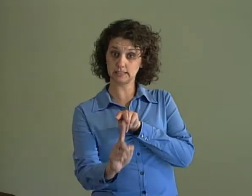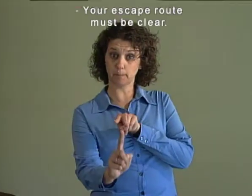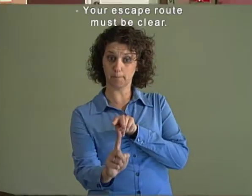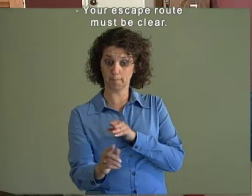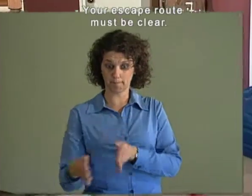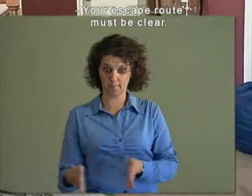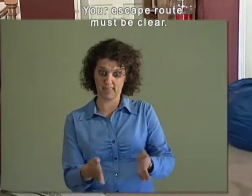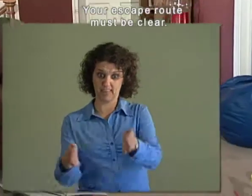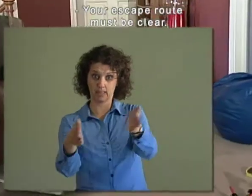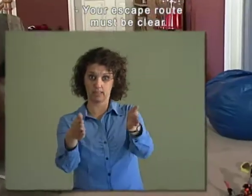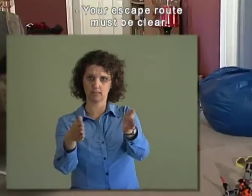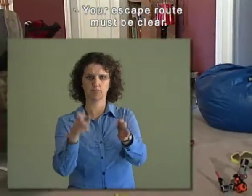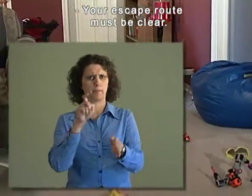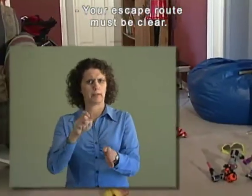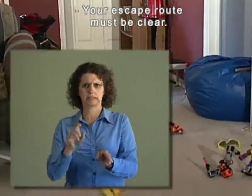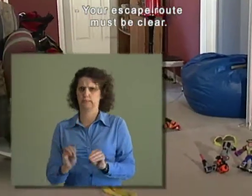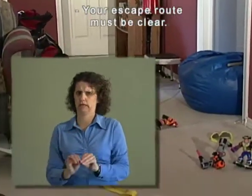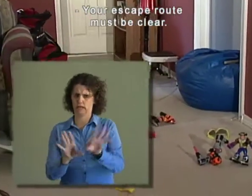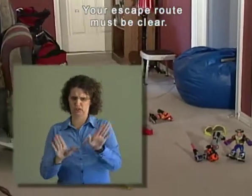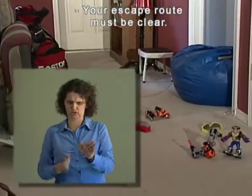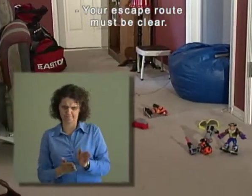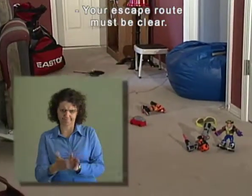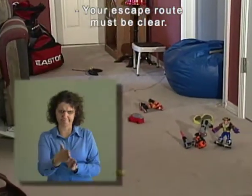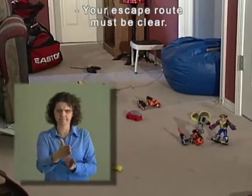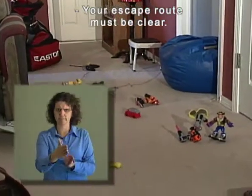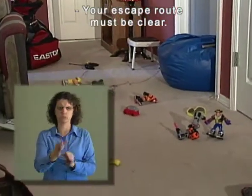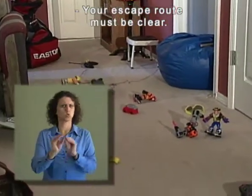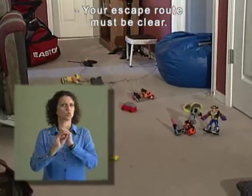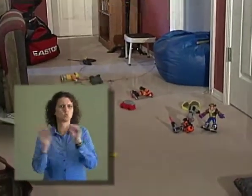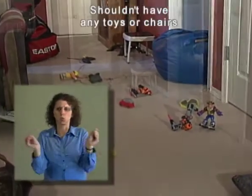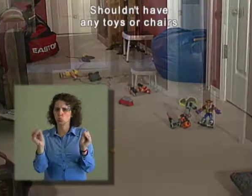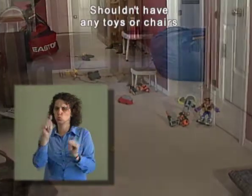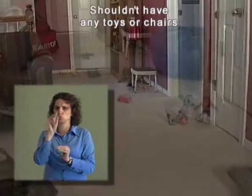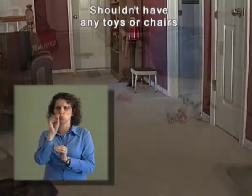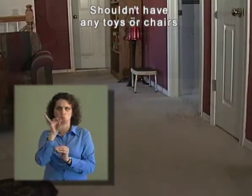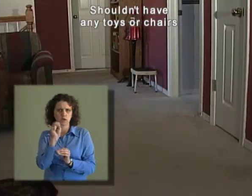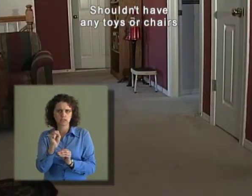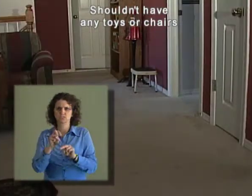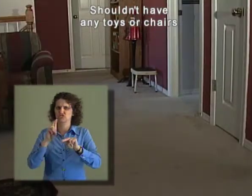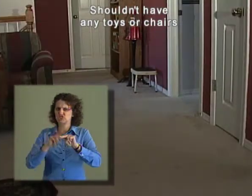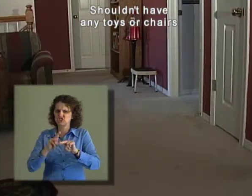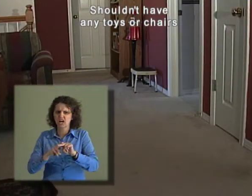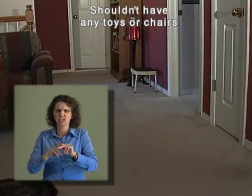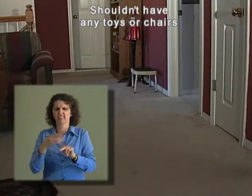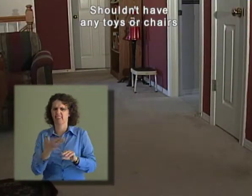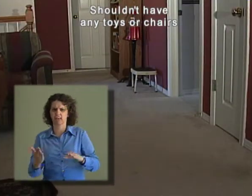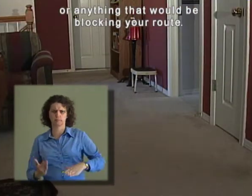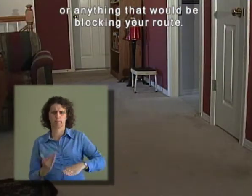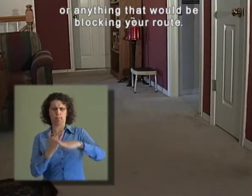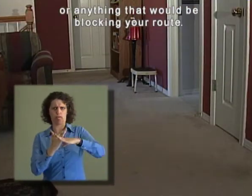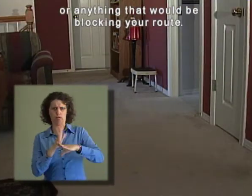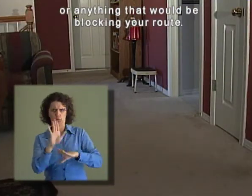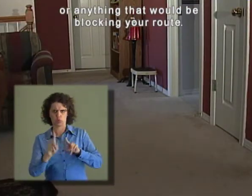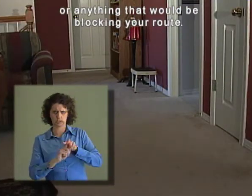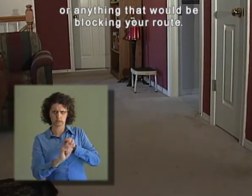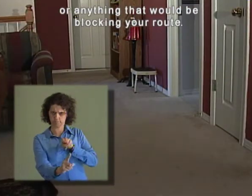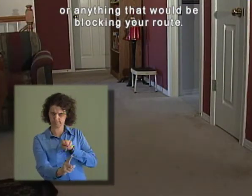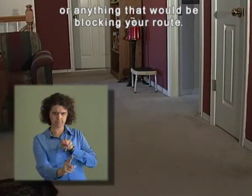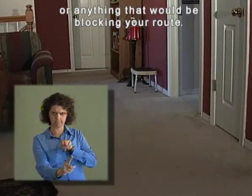Your escape route must be clear. Shouldn't have any toys or chairs or anything that would be blocking your